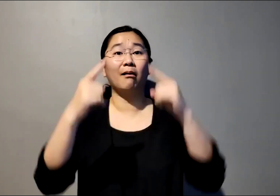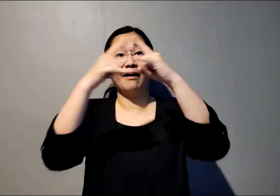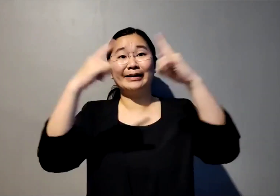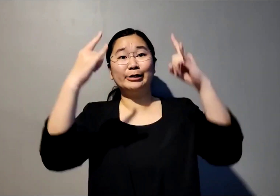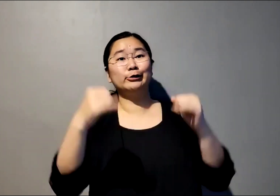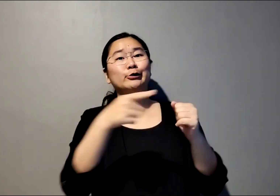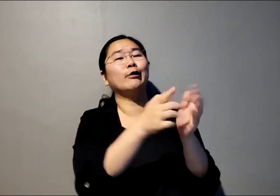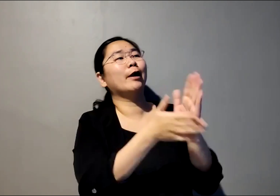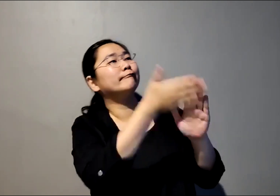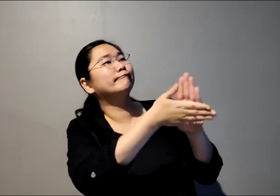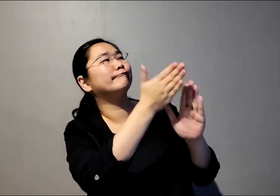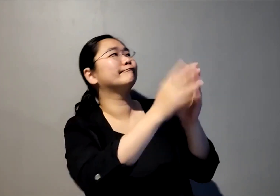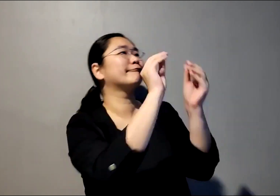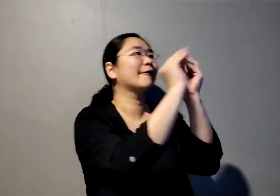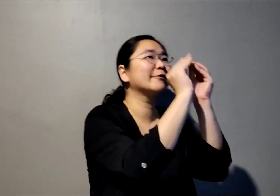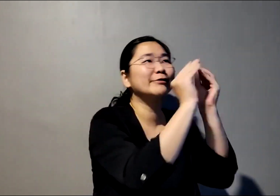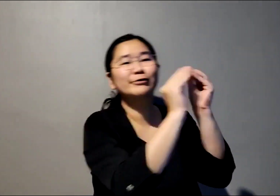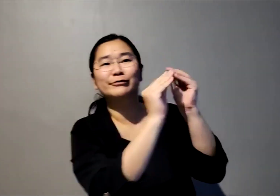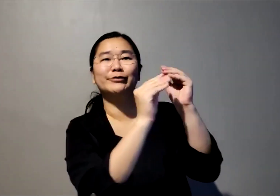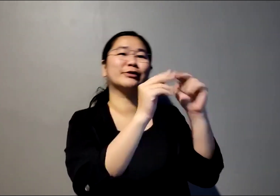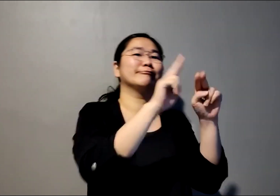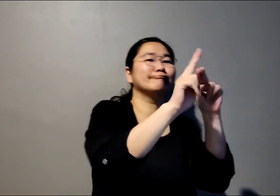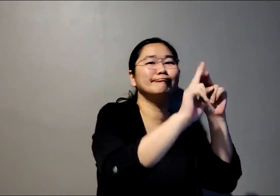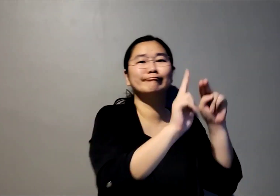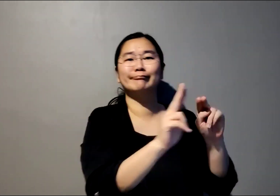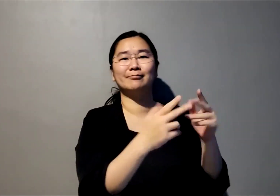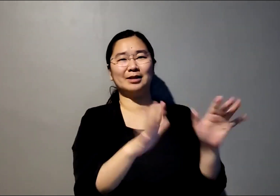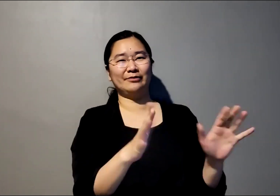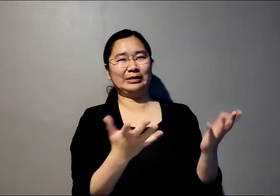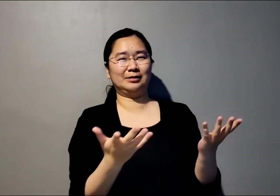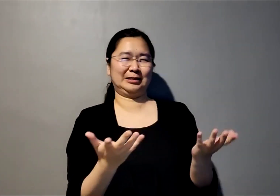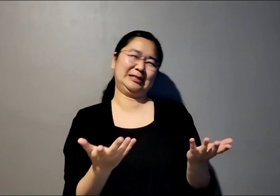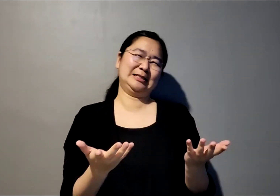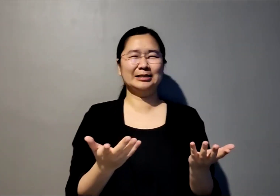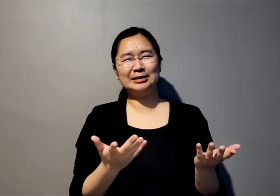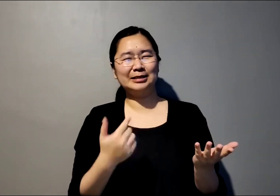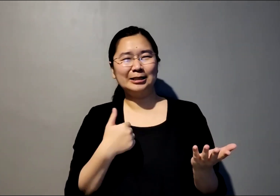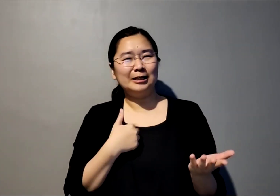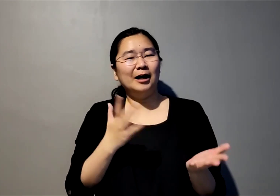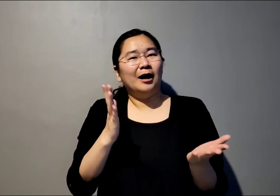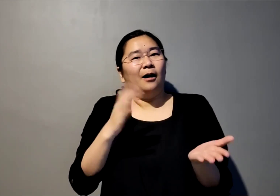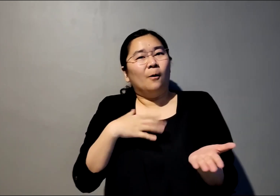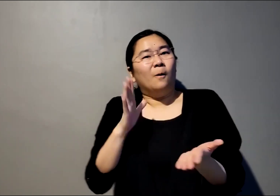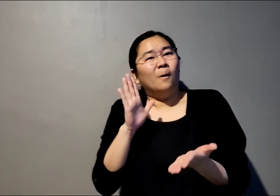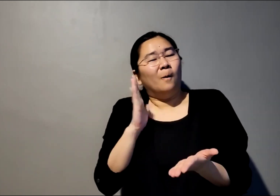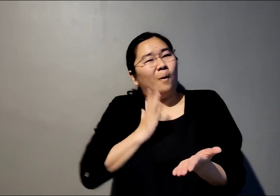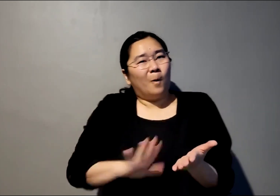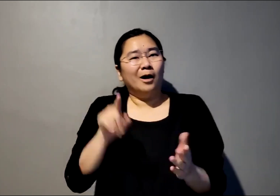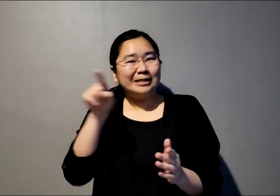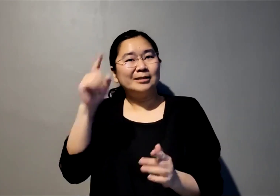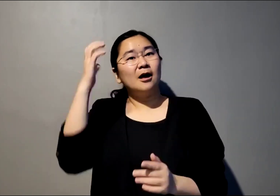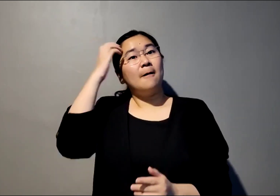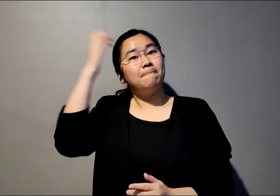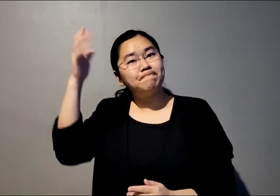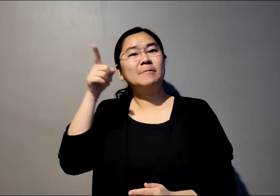institutions until we make the DI. It's not the time maybe to discuss this approach, but the